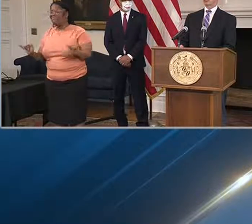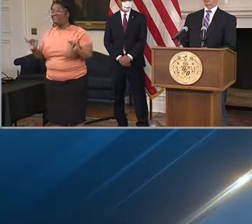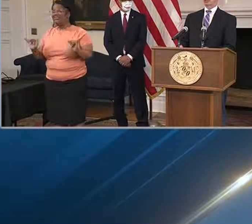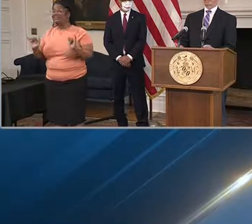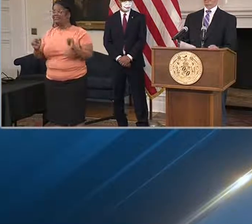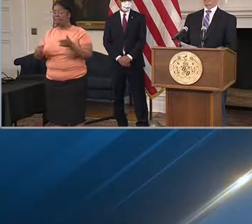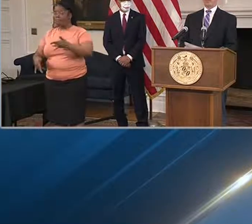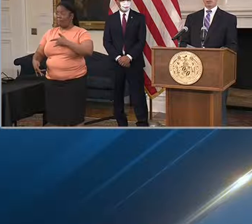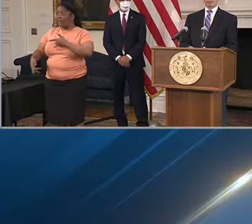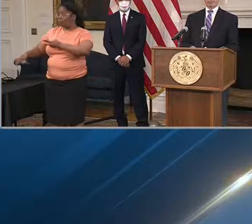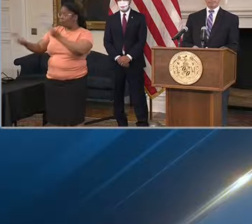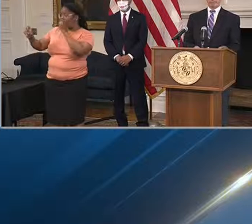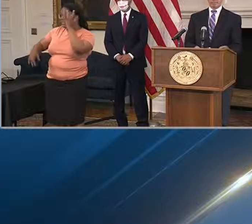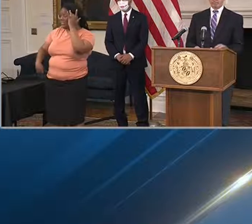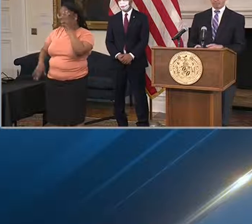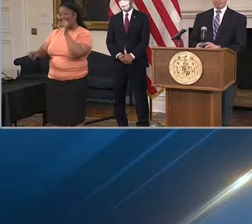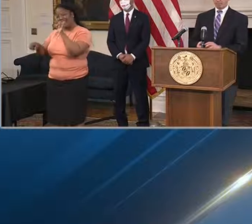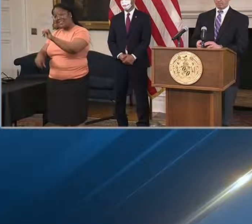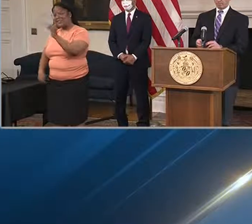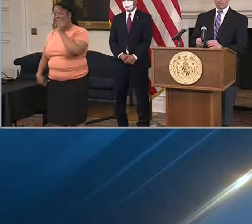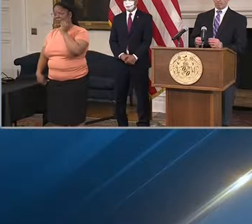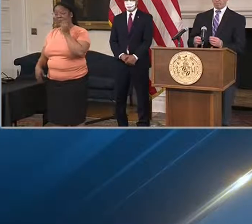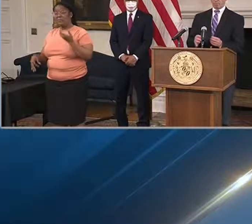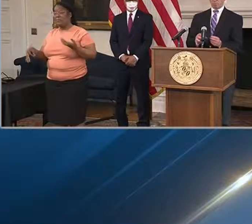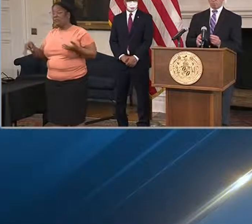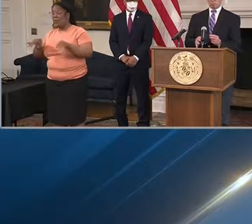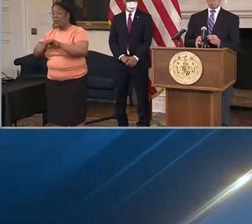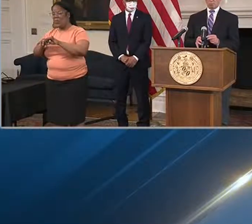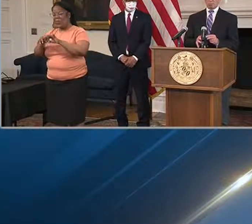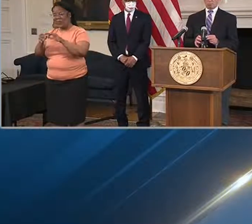when it's your turn. Thank you.